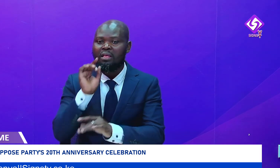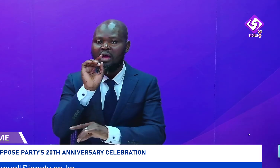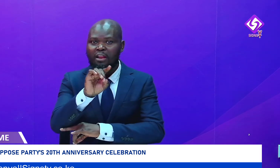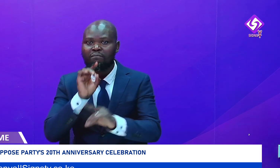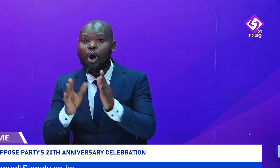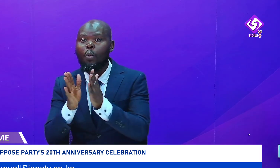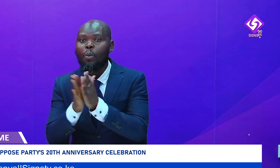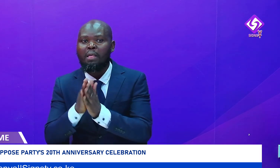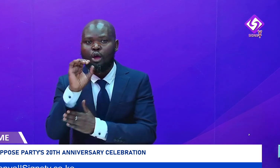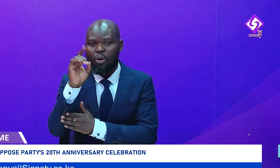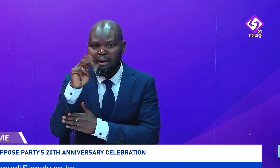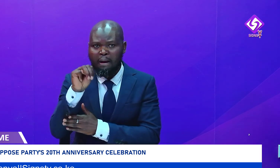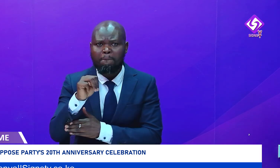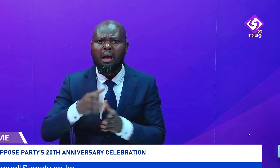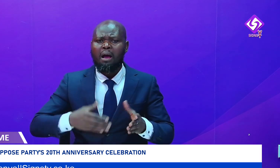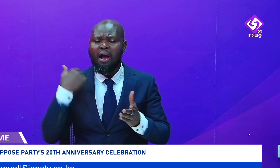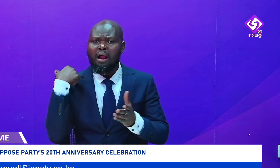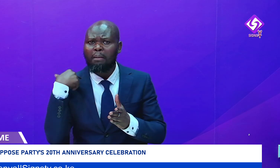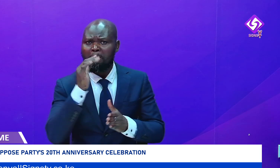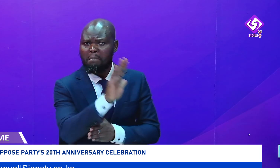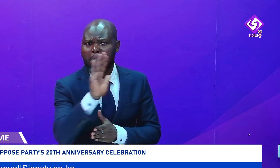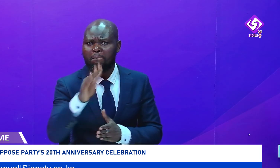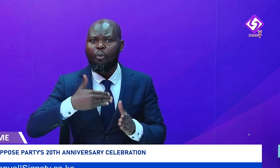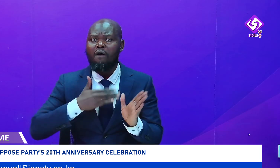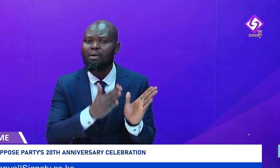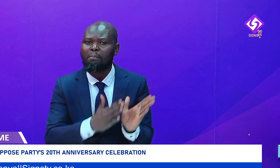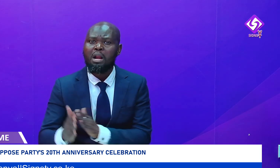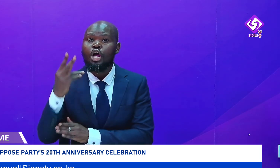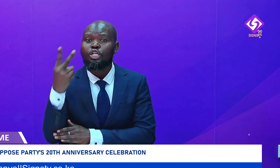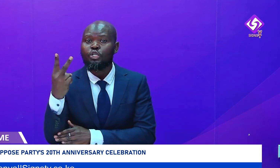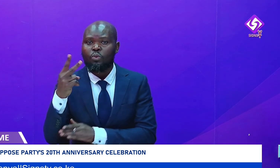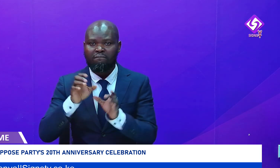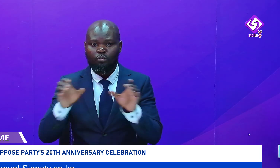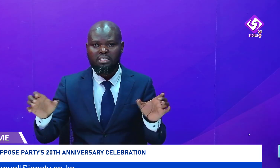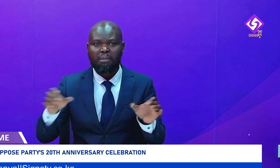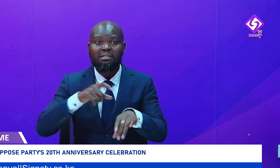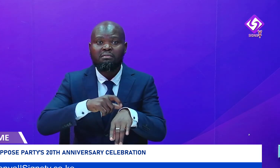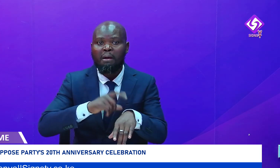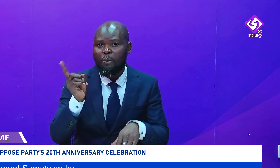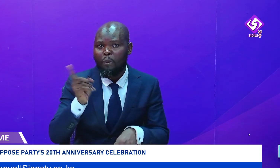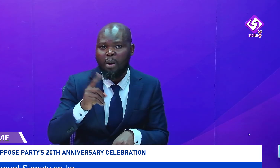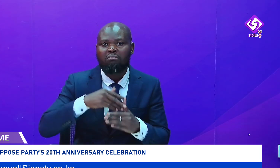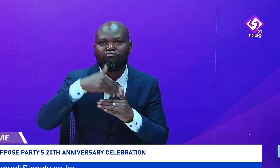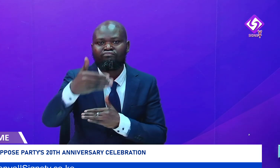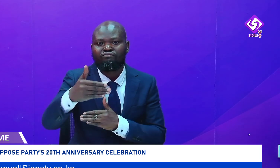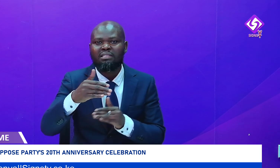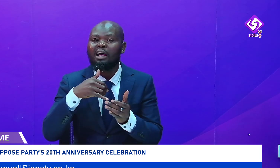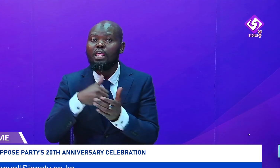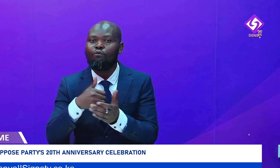ODM ranks as the party prepares to mark 2 decades since its formation amid uncertainty over its leadership